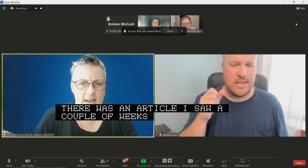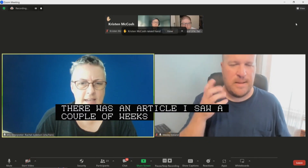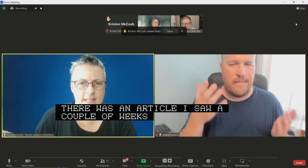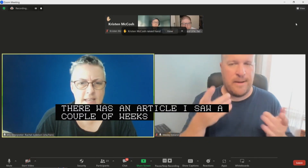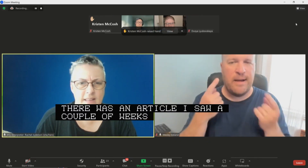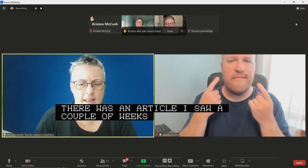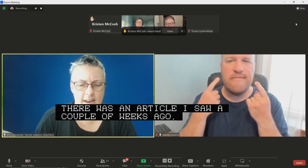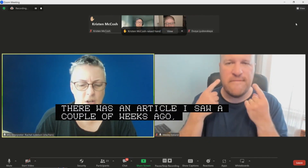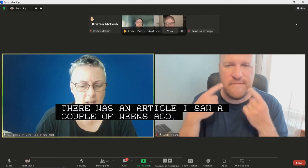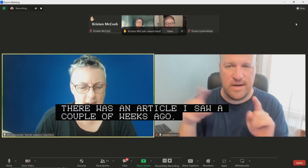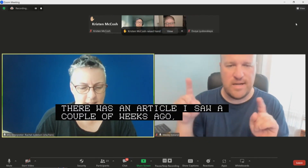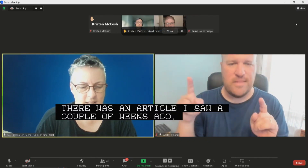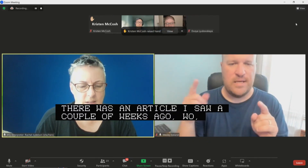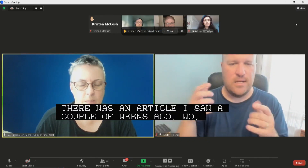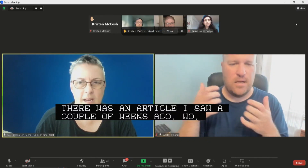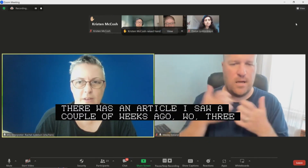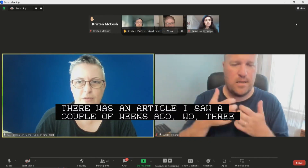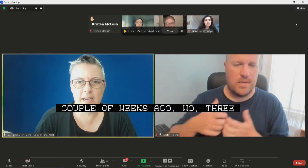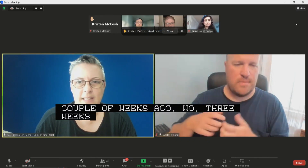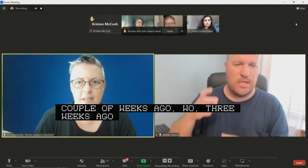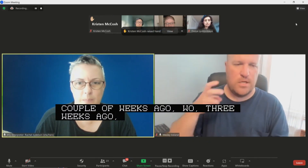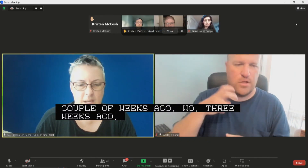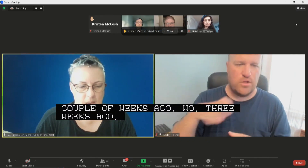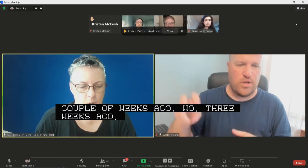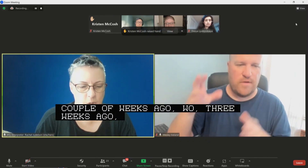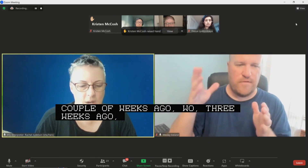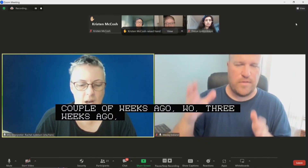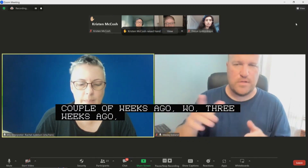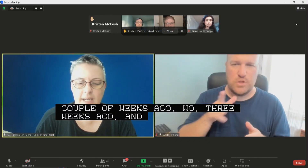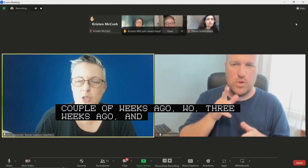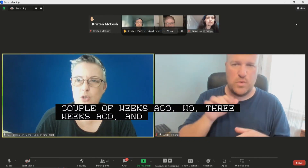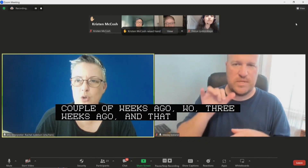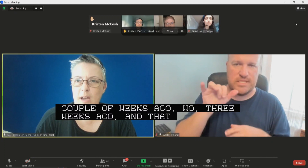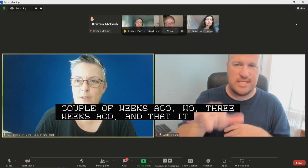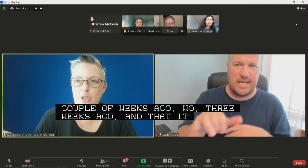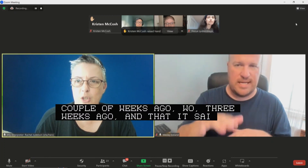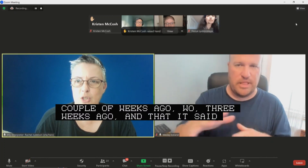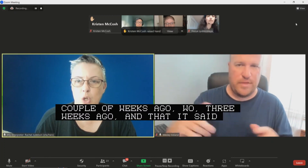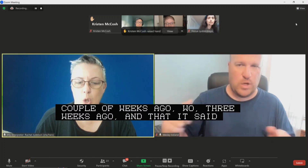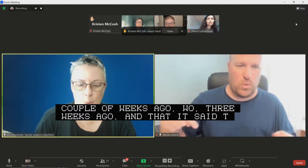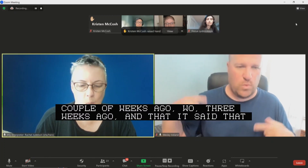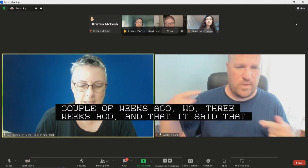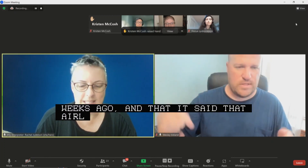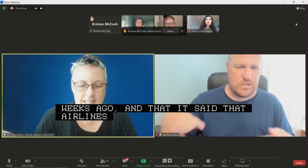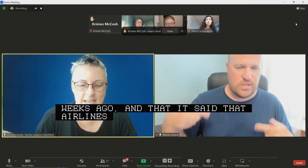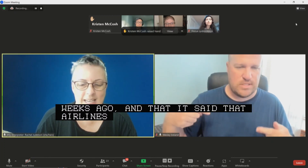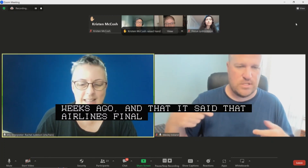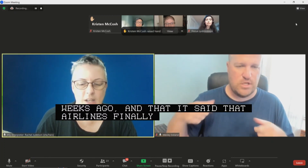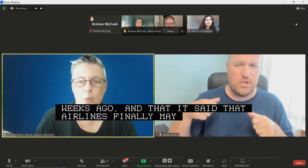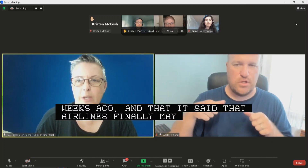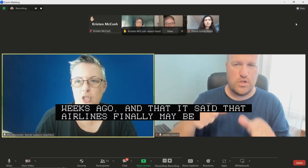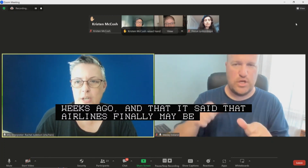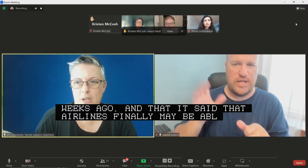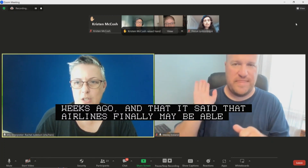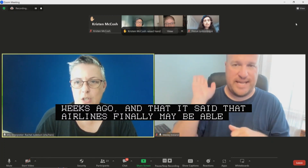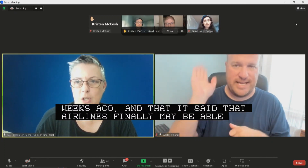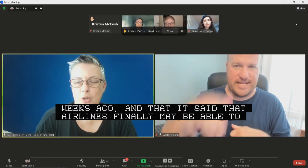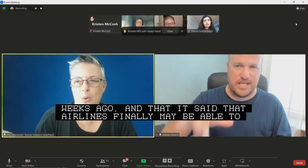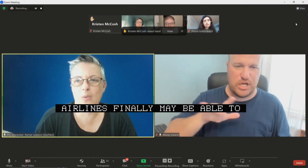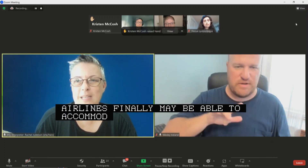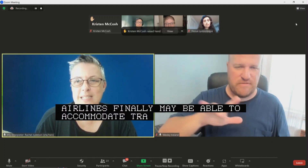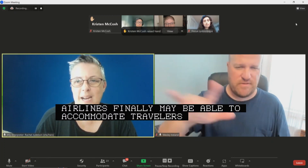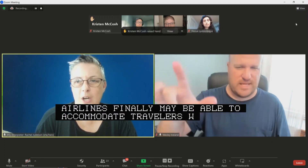And that it said that airlines may finally be able to accommodate travelers who want to stay in their